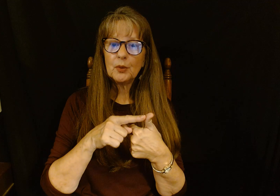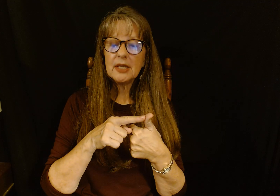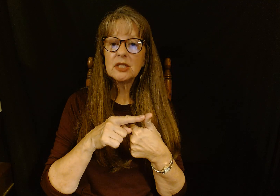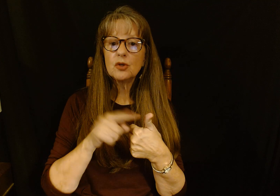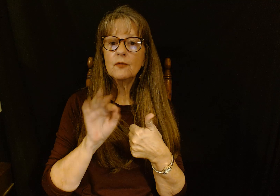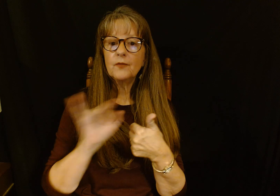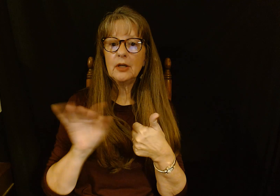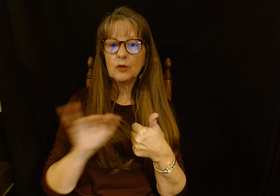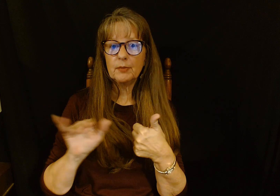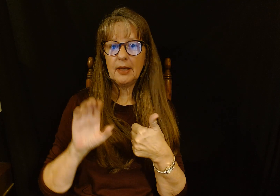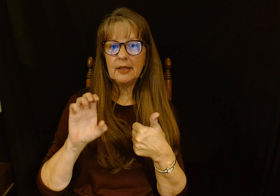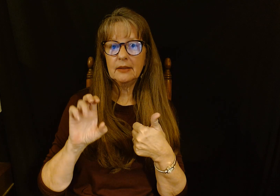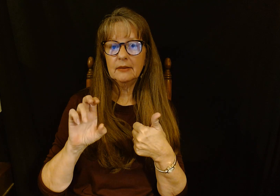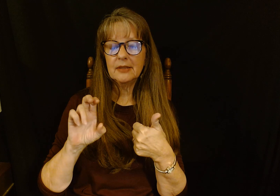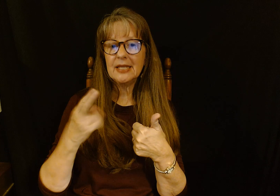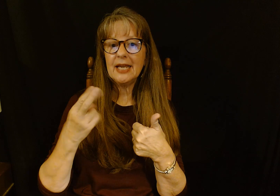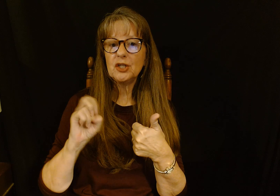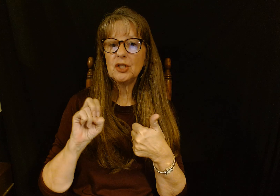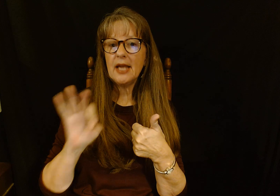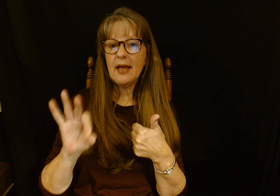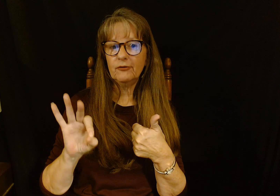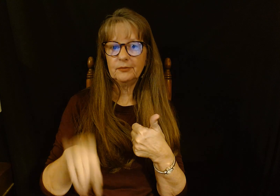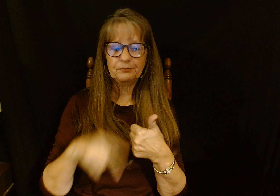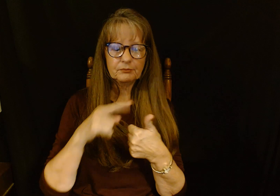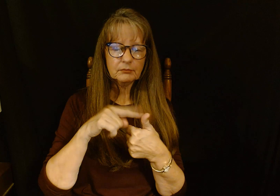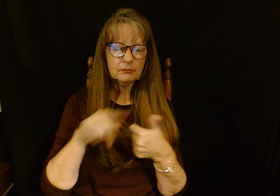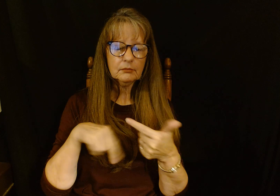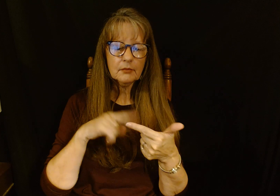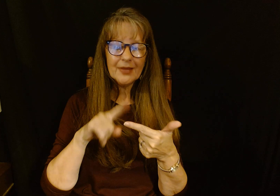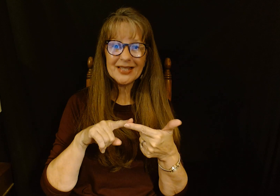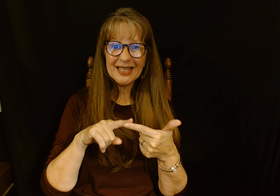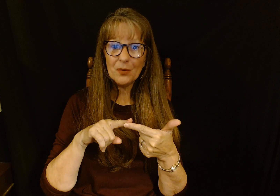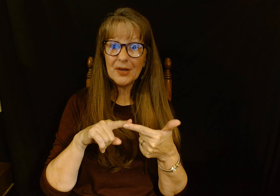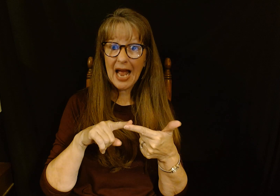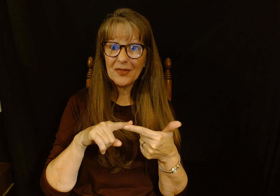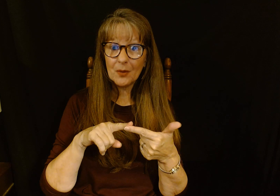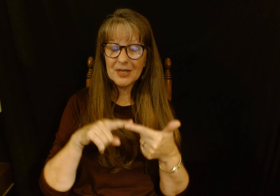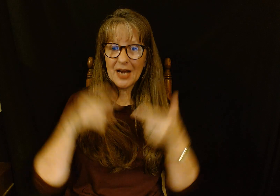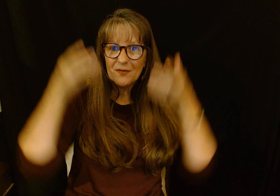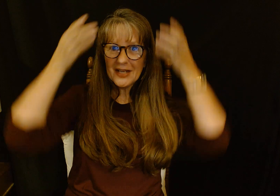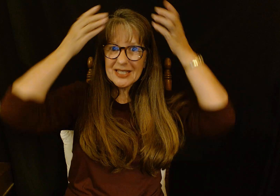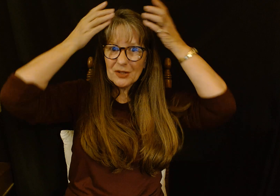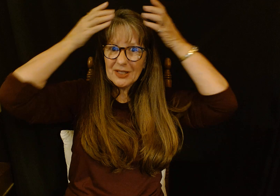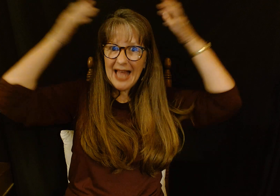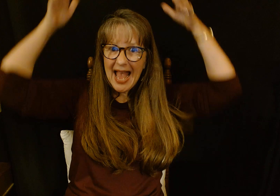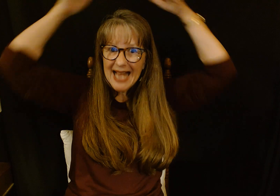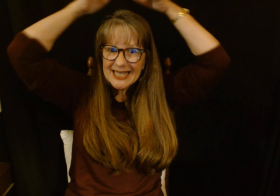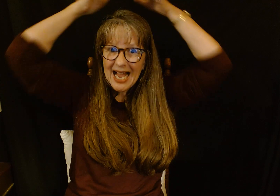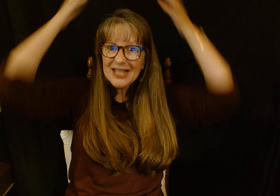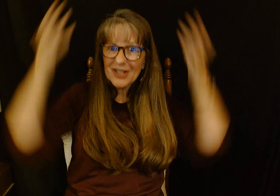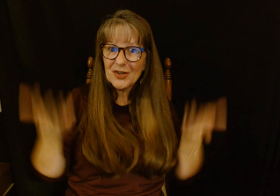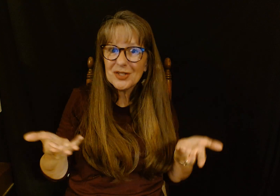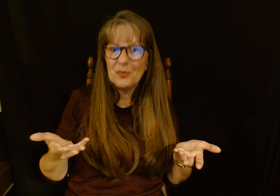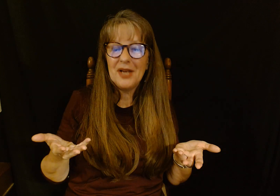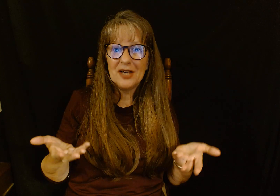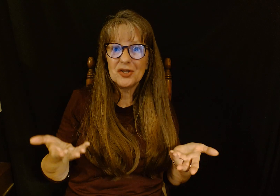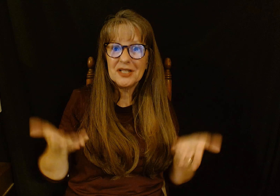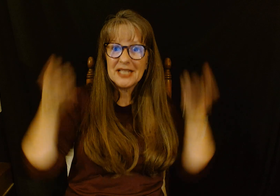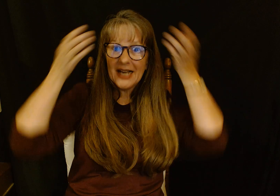is to finger spell it, CHEF. The second one I thought was kind of fun is their little hat. I saw someone actually sign it,